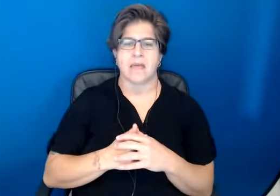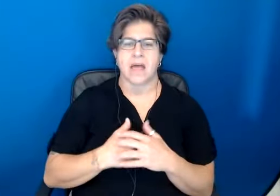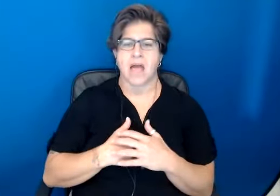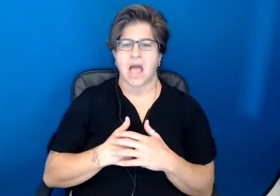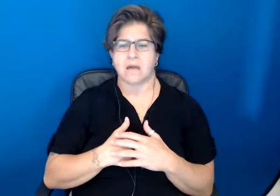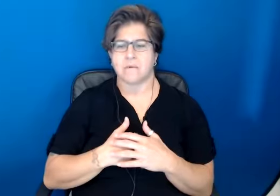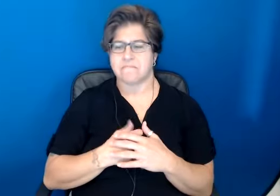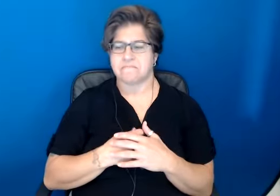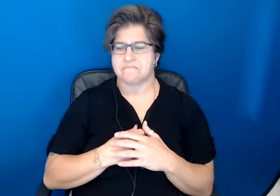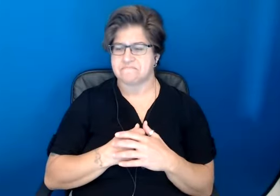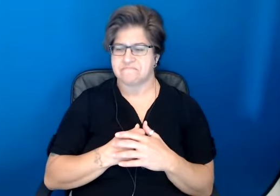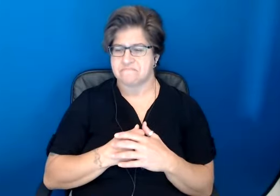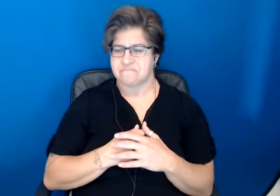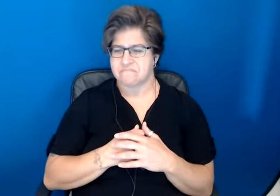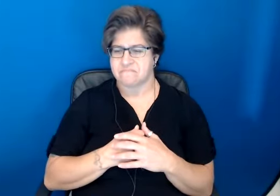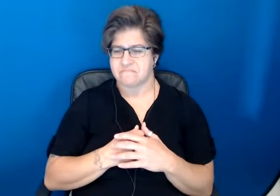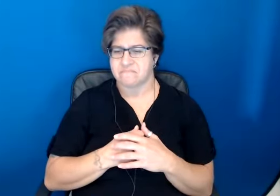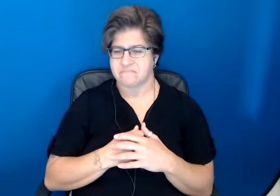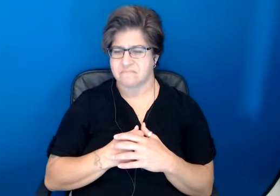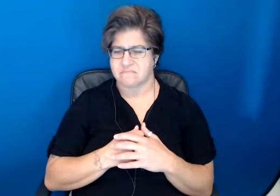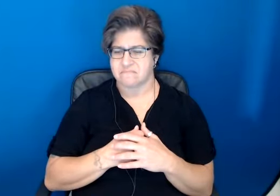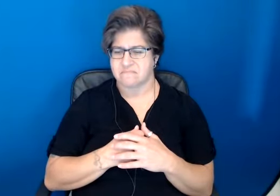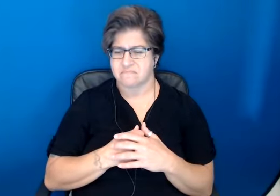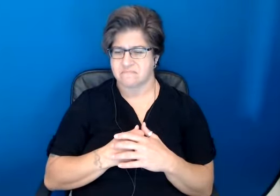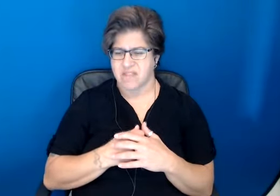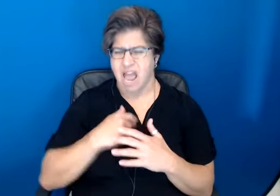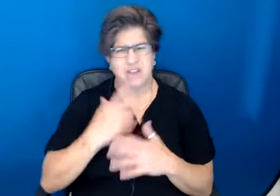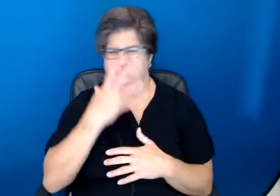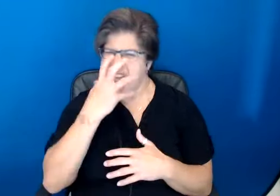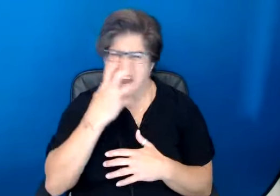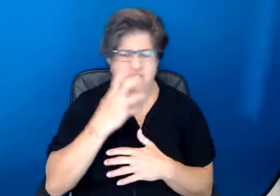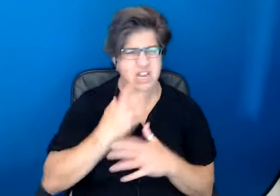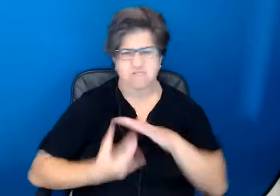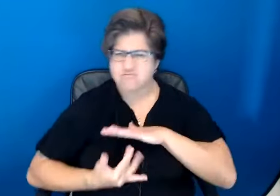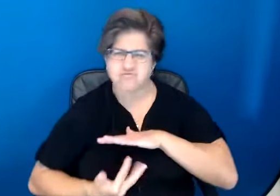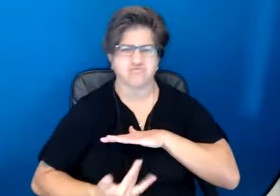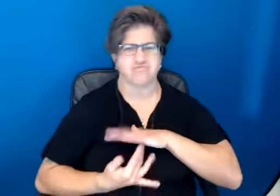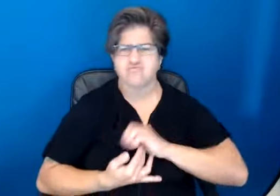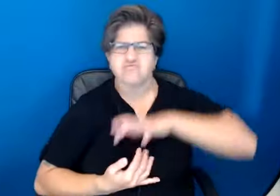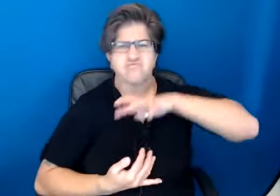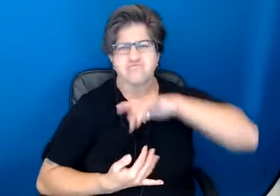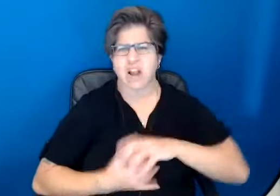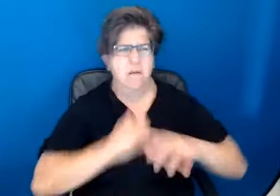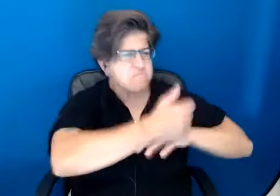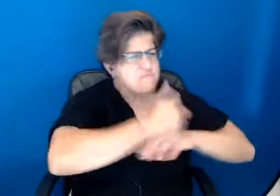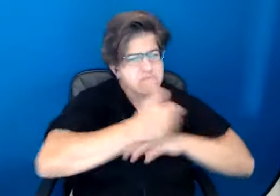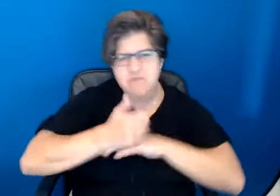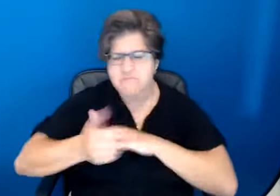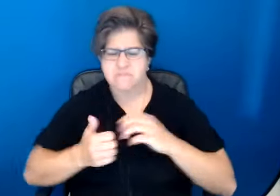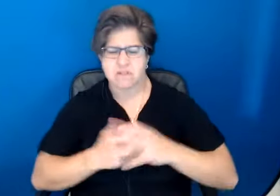that that was for me. And these character defects that I picked up along the way